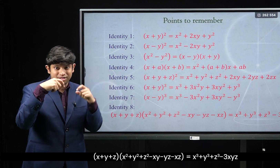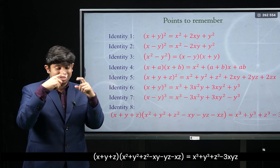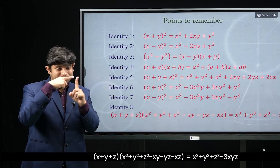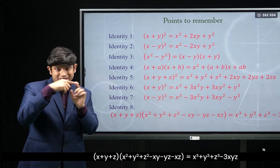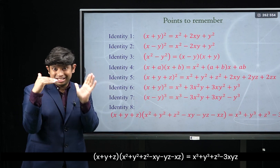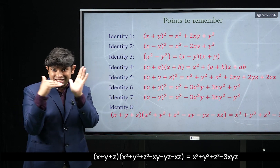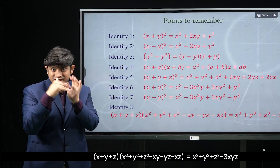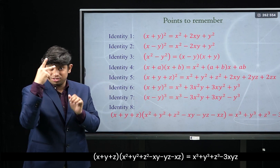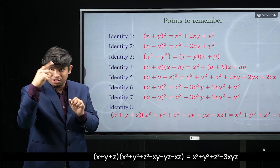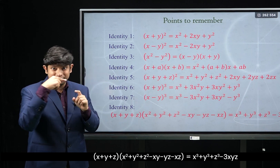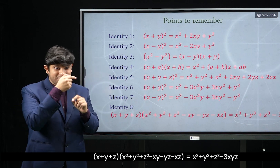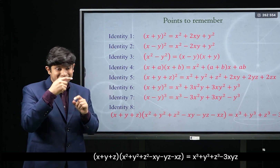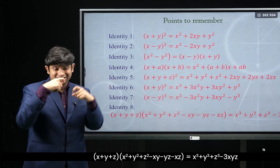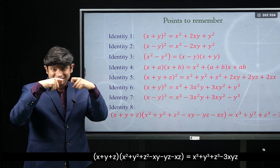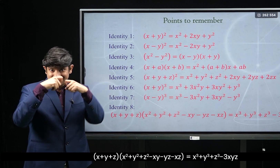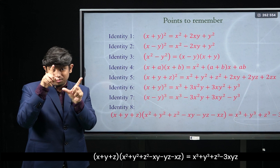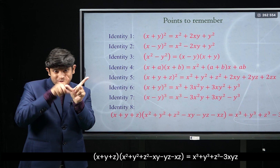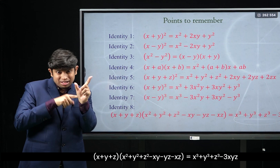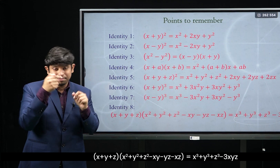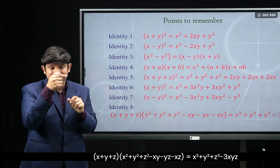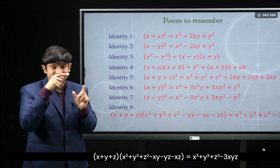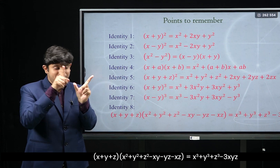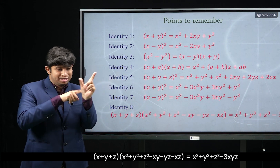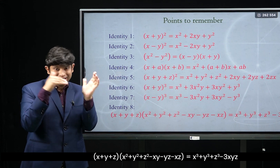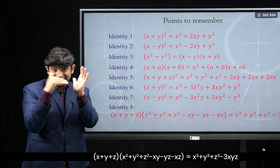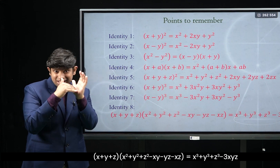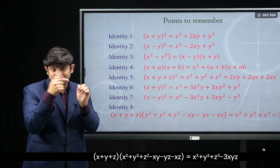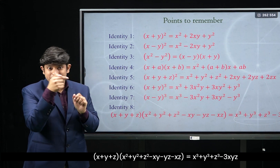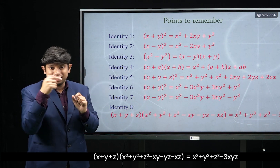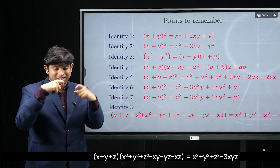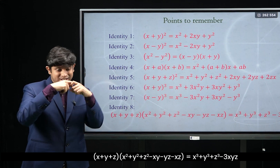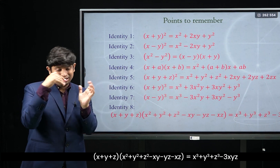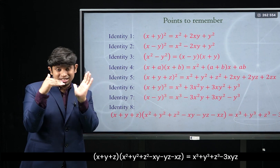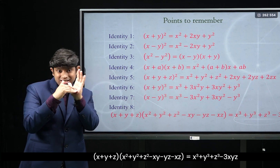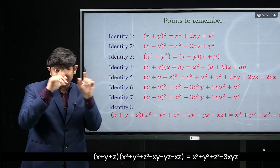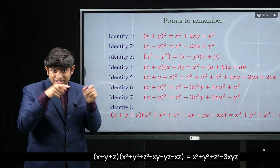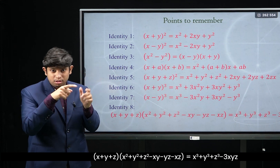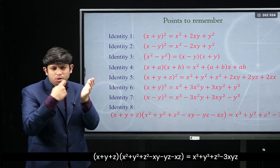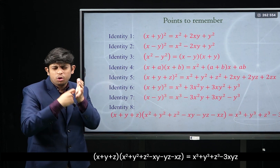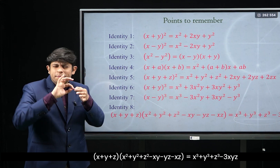minus yz minus xz is equal to x cube plus y cube plus z cube minus 3xyz.